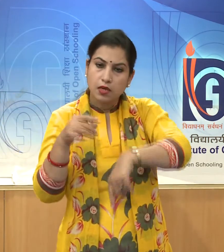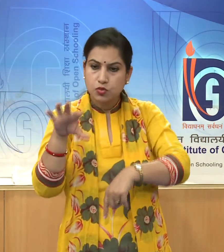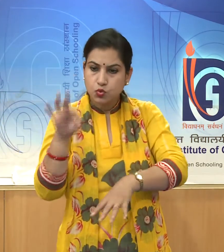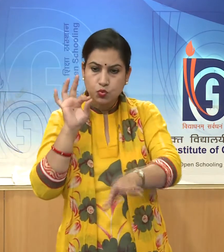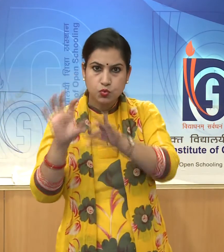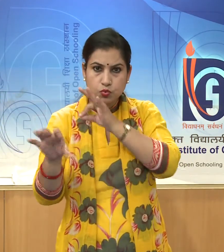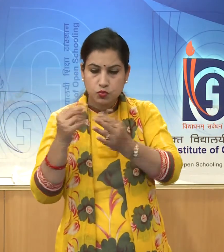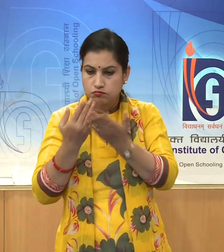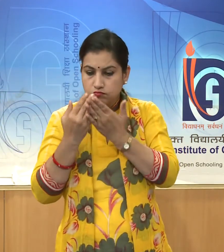selected subject.